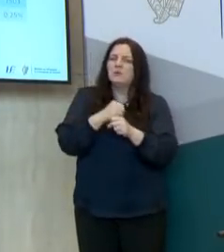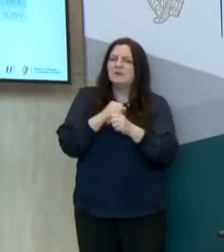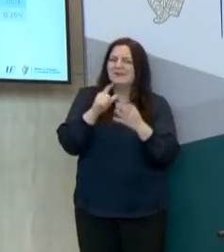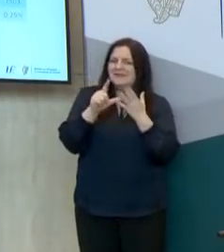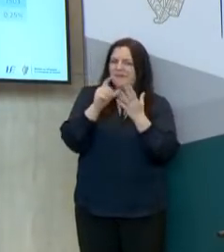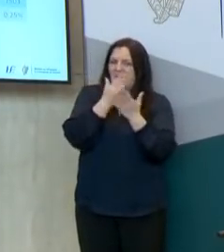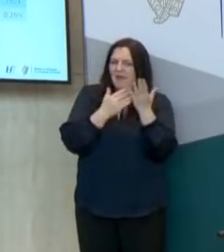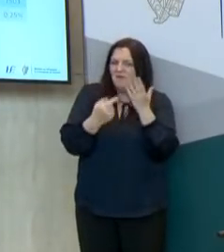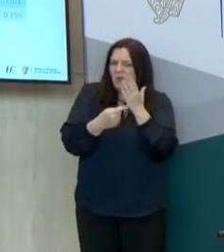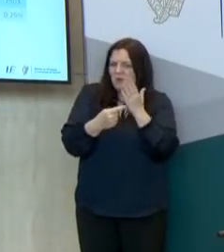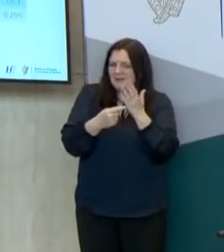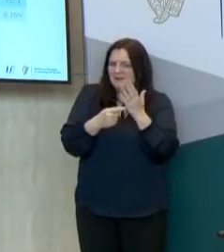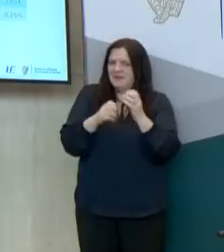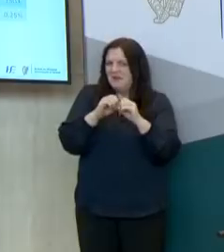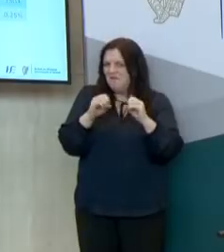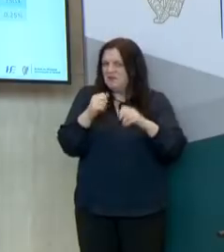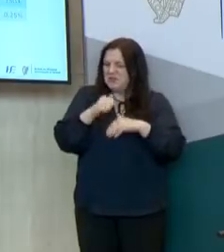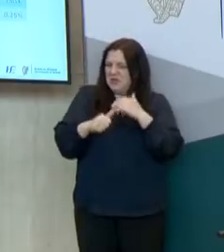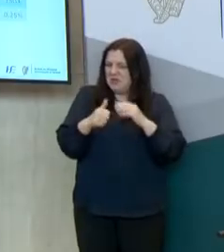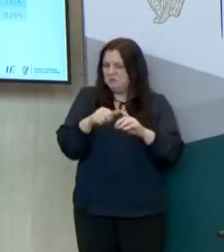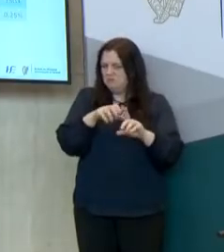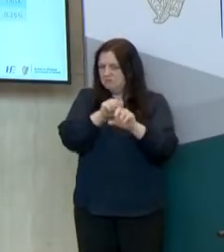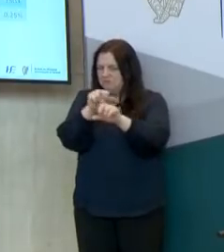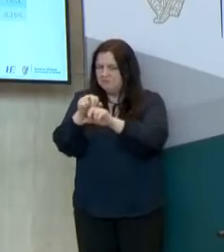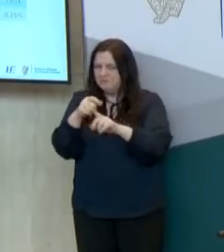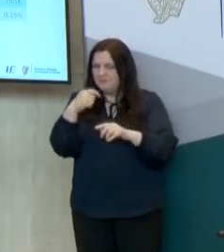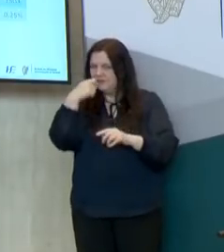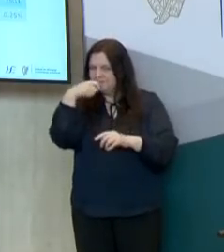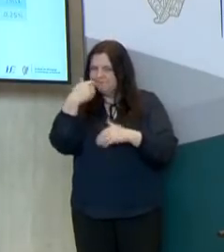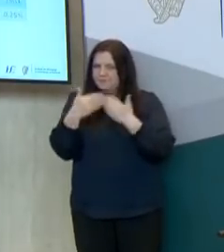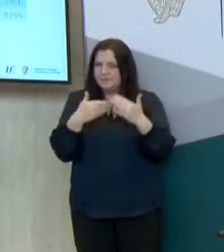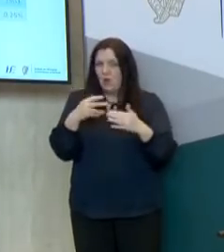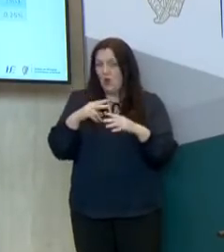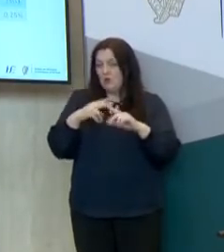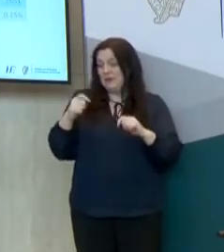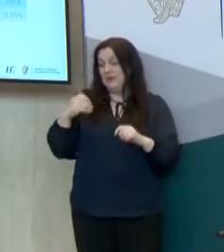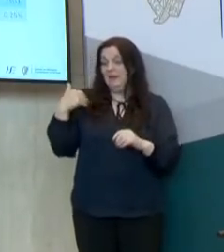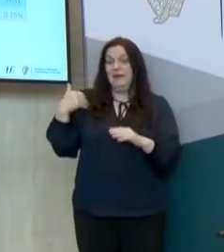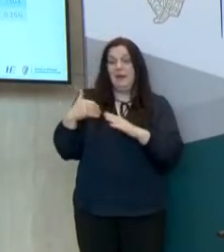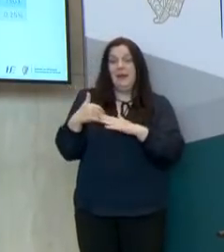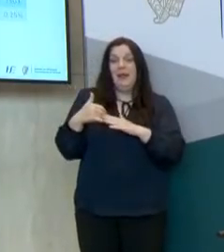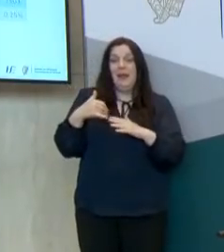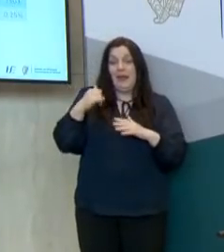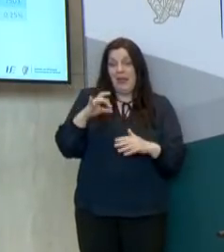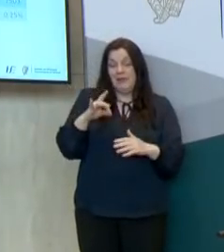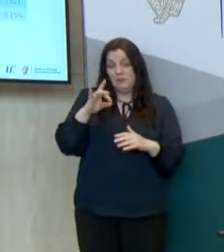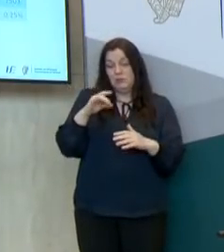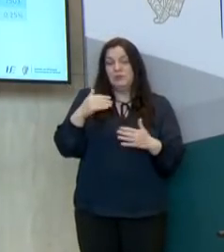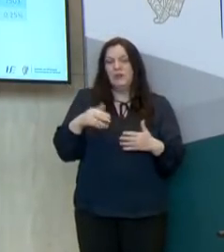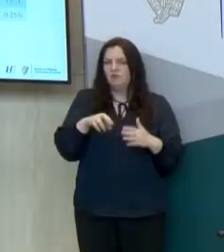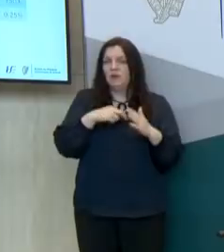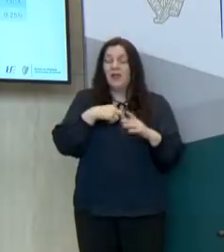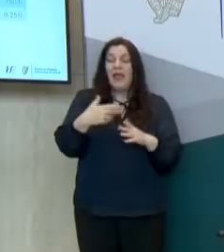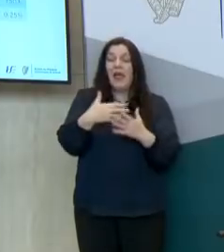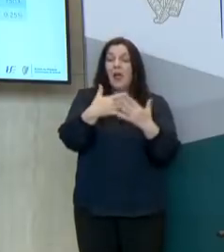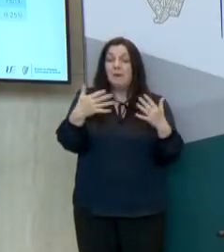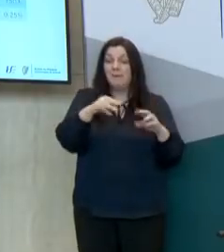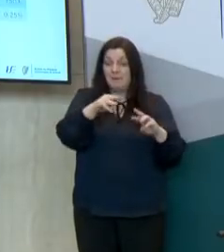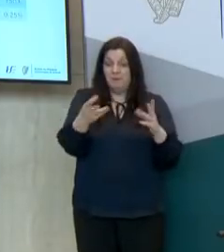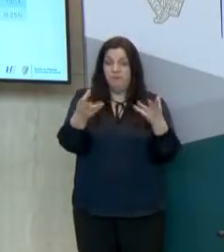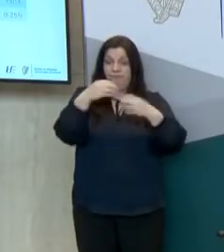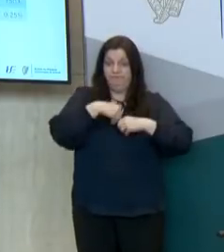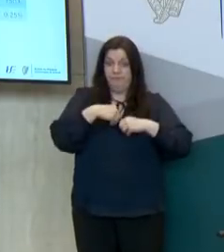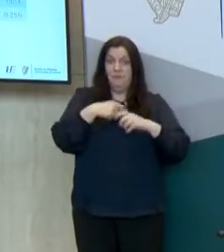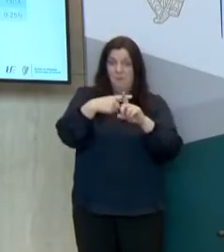day up to last Tuesday. And the positivity rate is very low indeed by